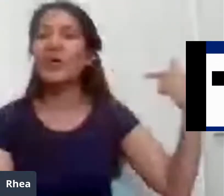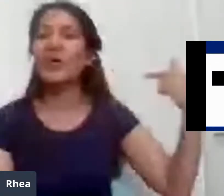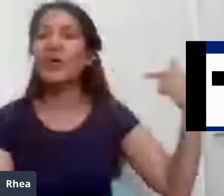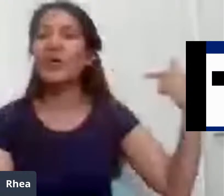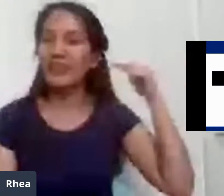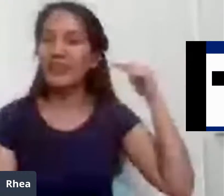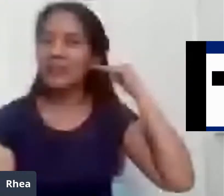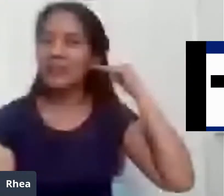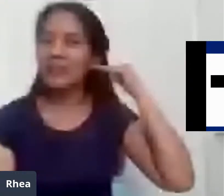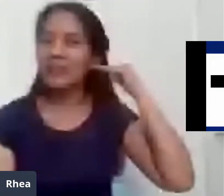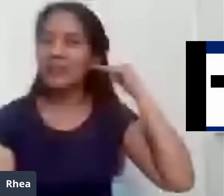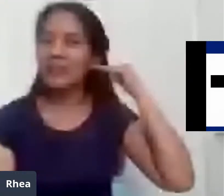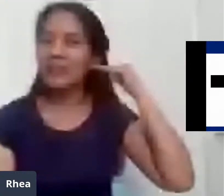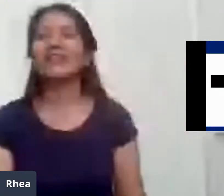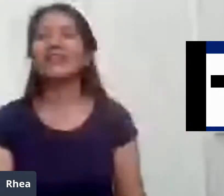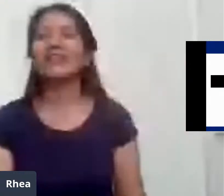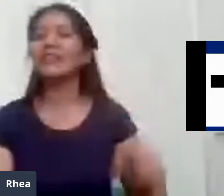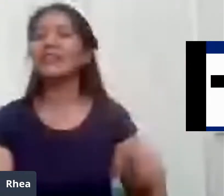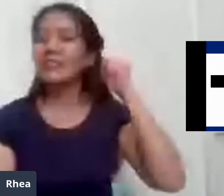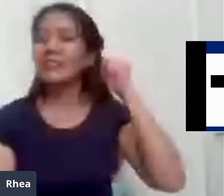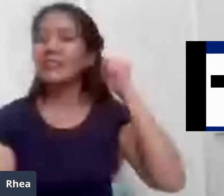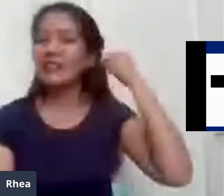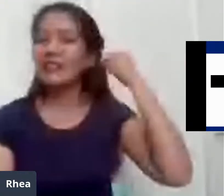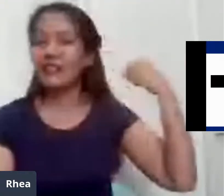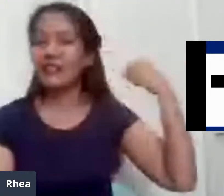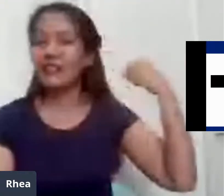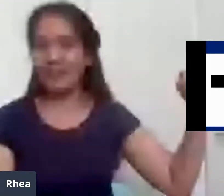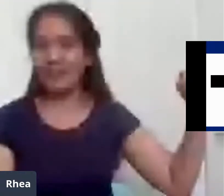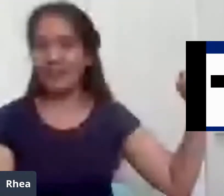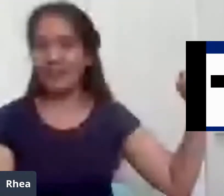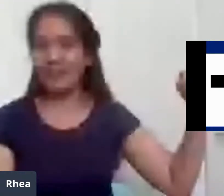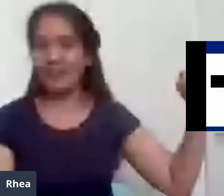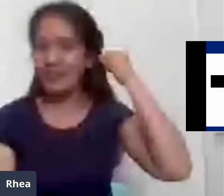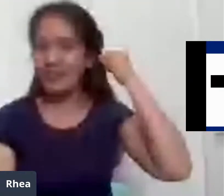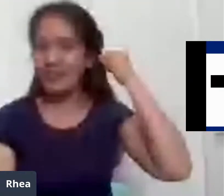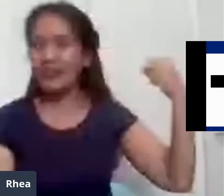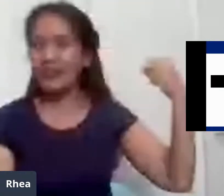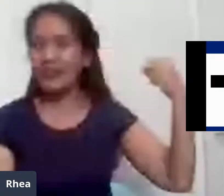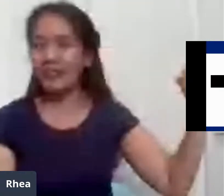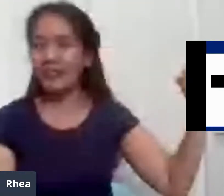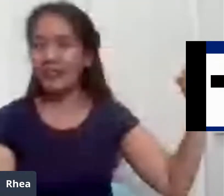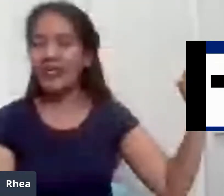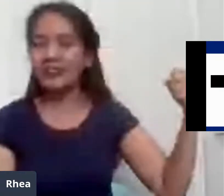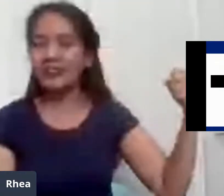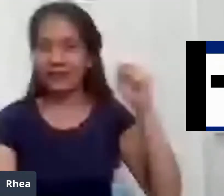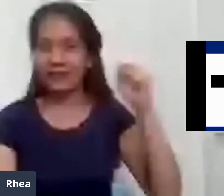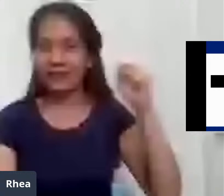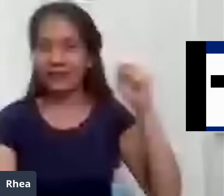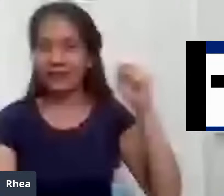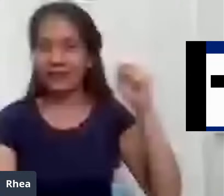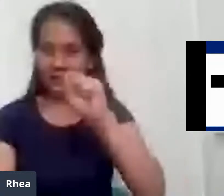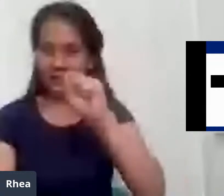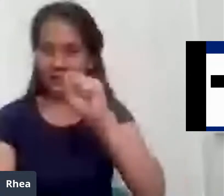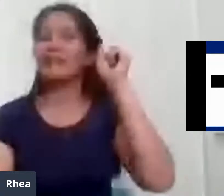earrings, gold. Wiggle it. Also silver, silver. Letter